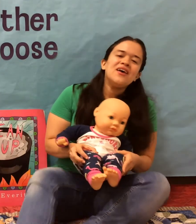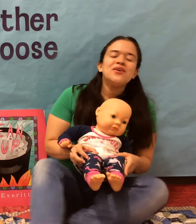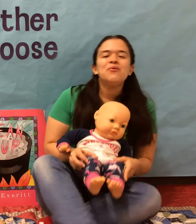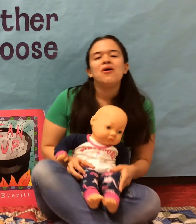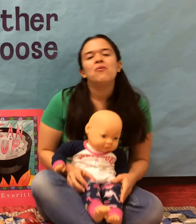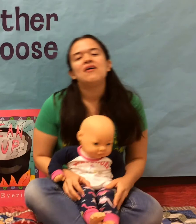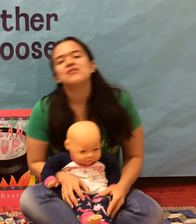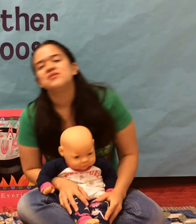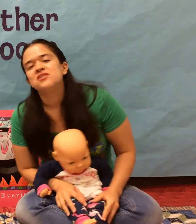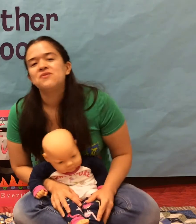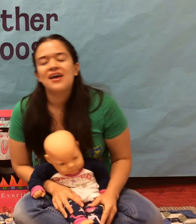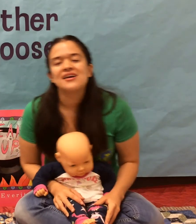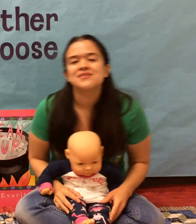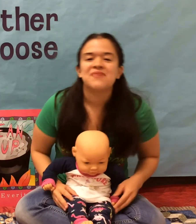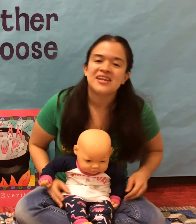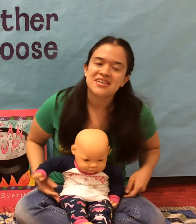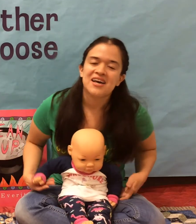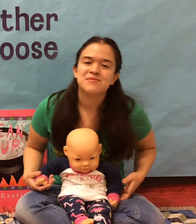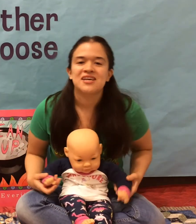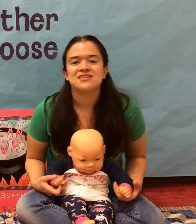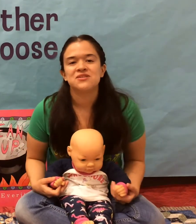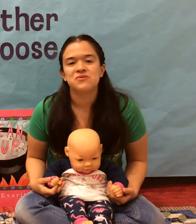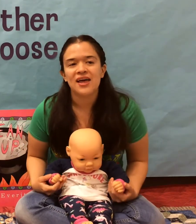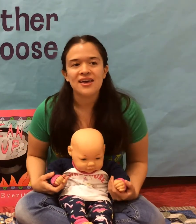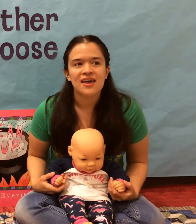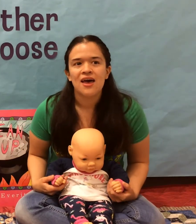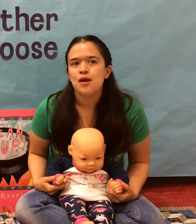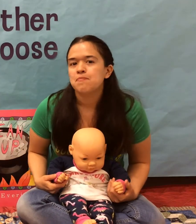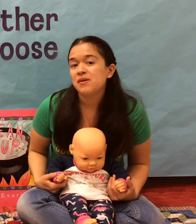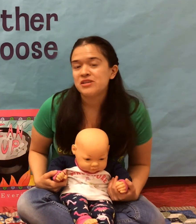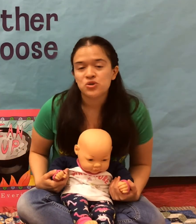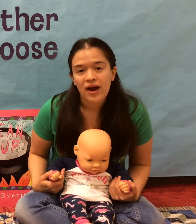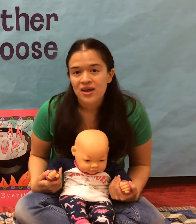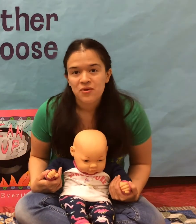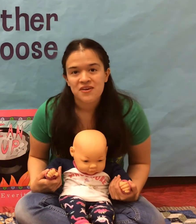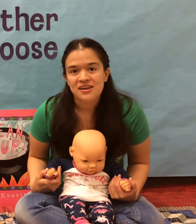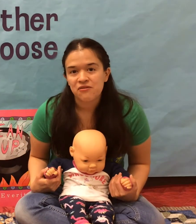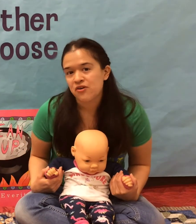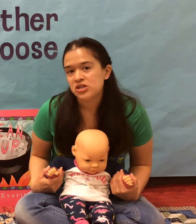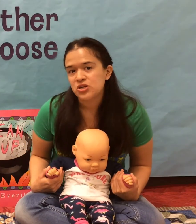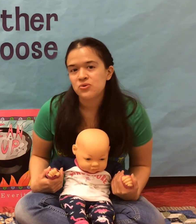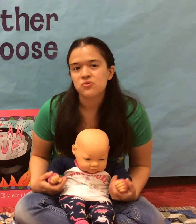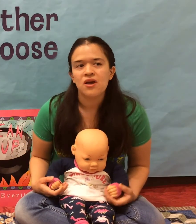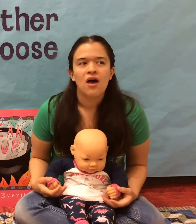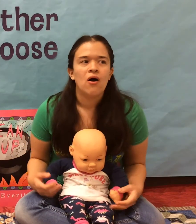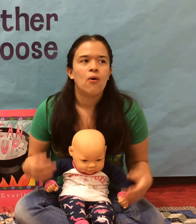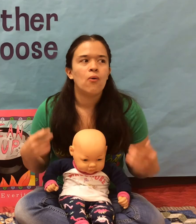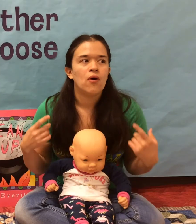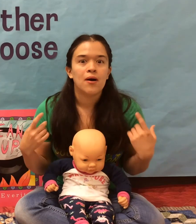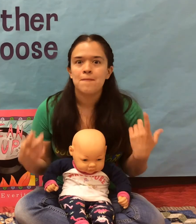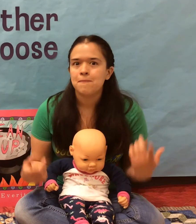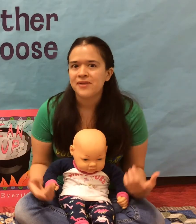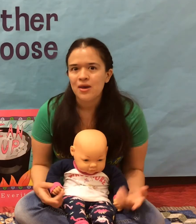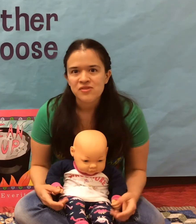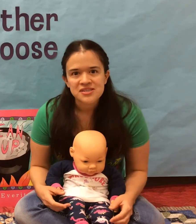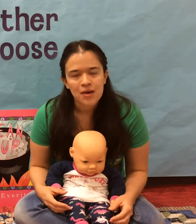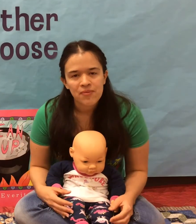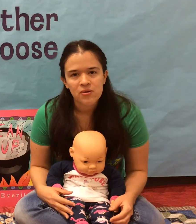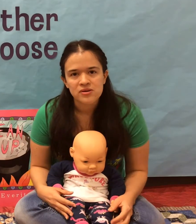You are welcome to do that as many times as you like. Maybe try it with a different tune or play with the tempo a little